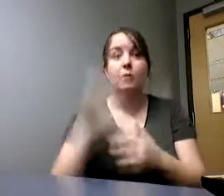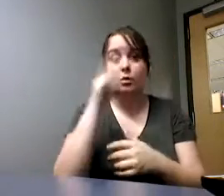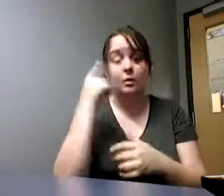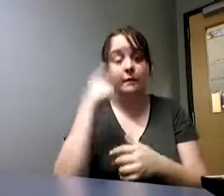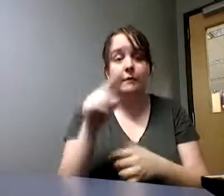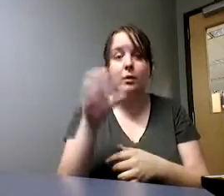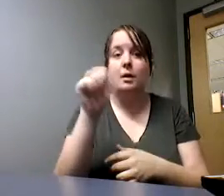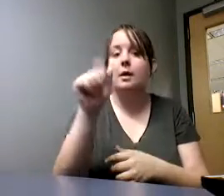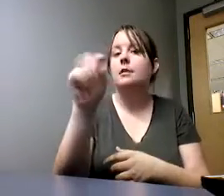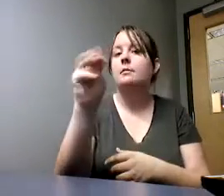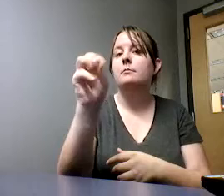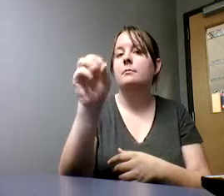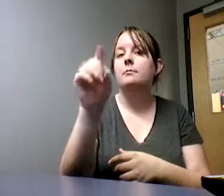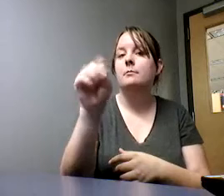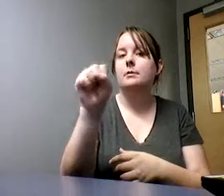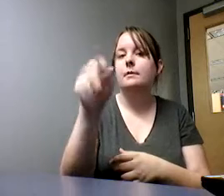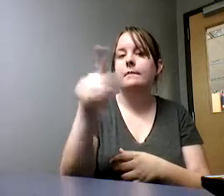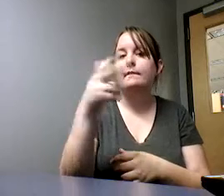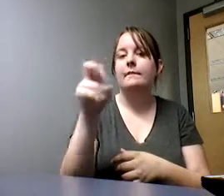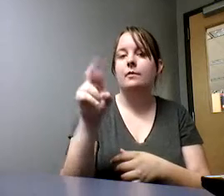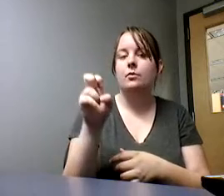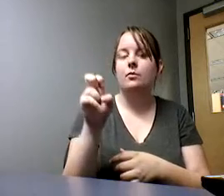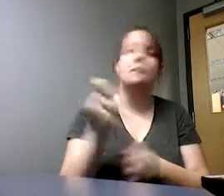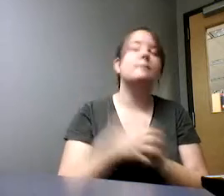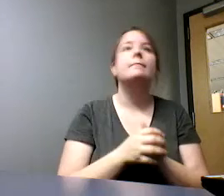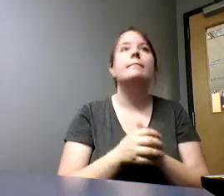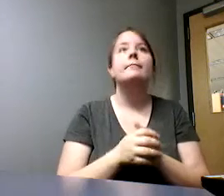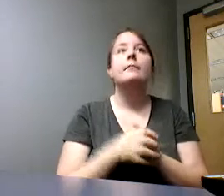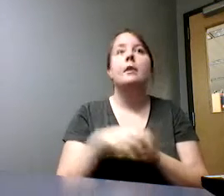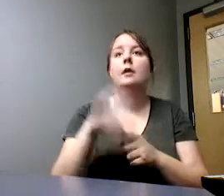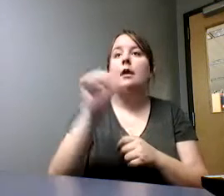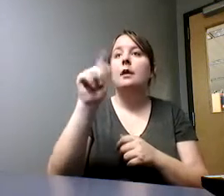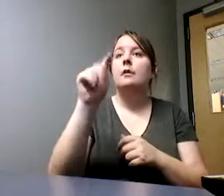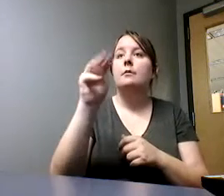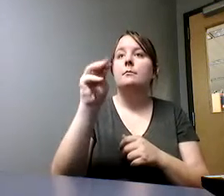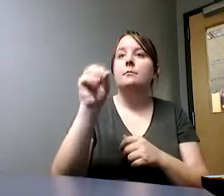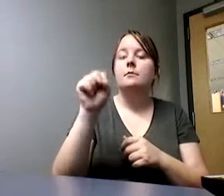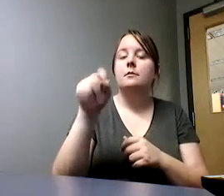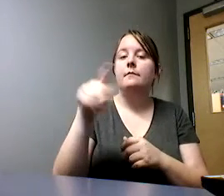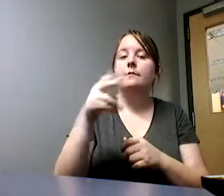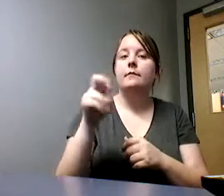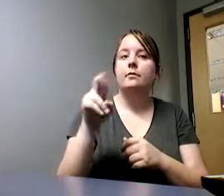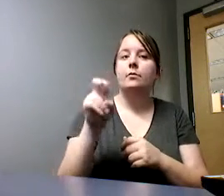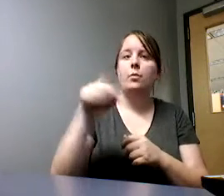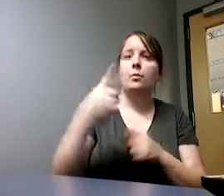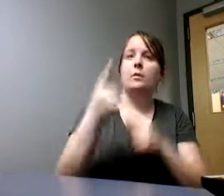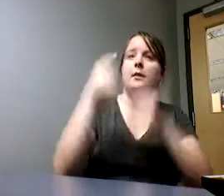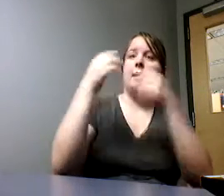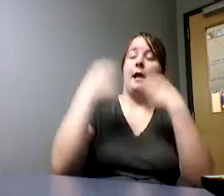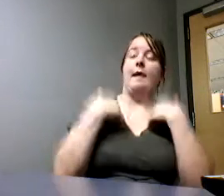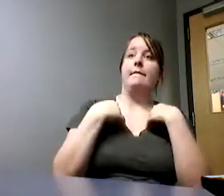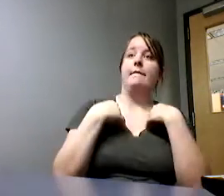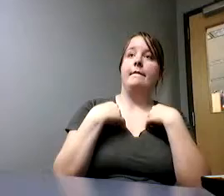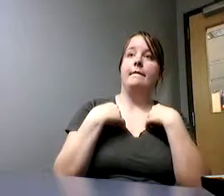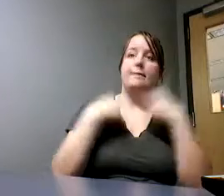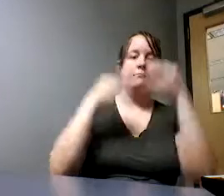atmosphere will only hold a certain amount of water vapor. When it reaches the